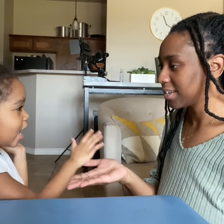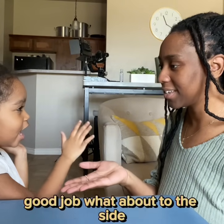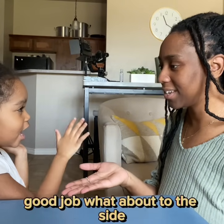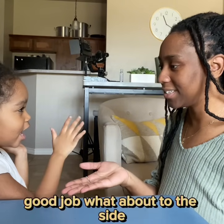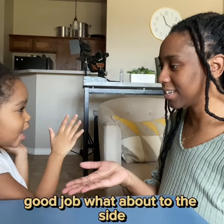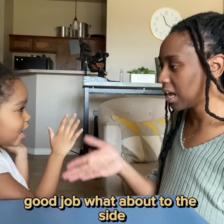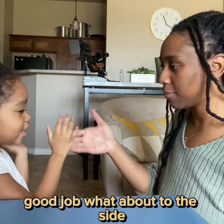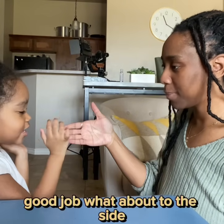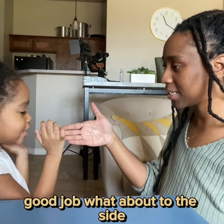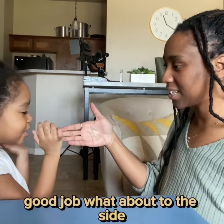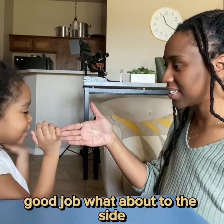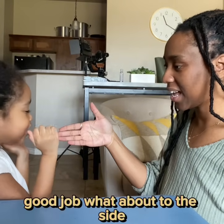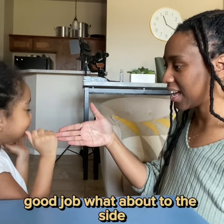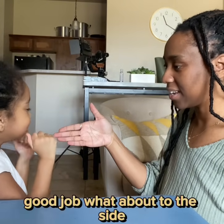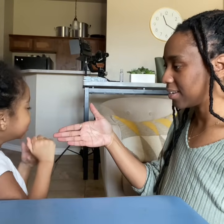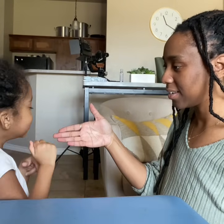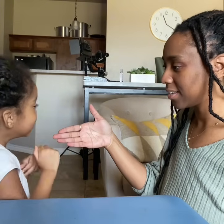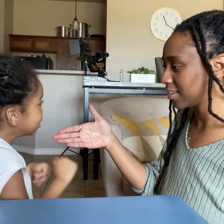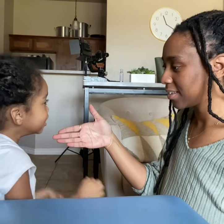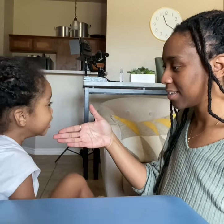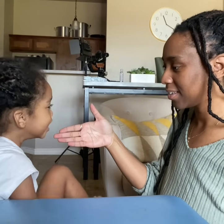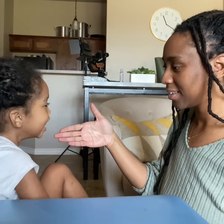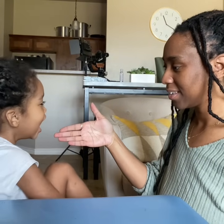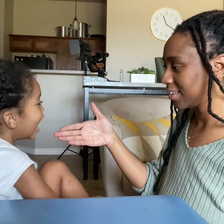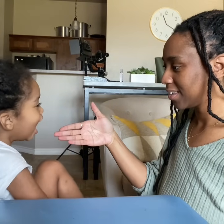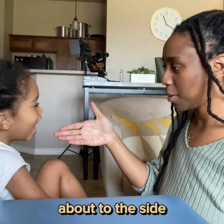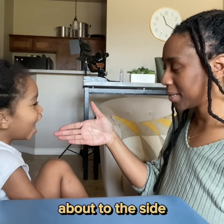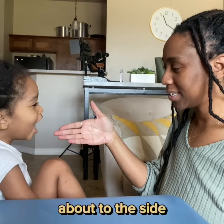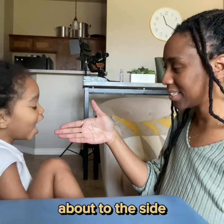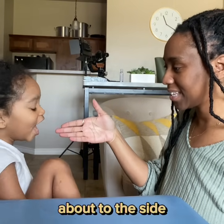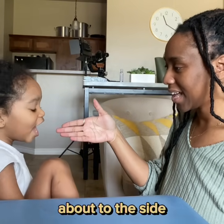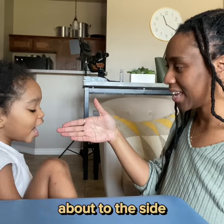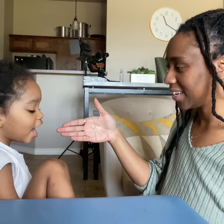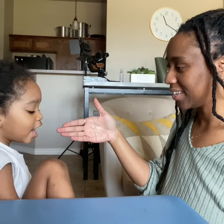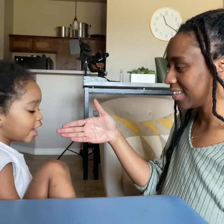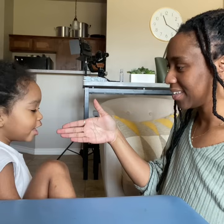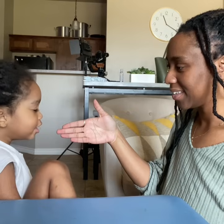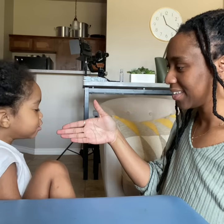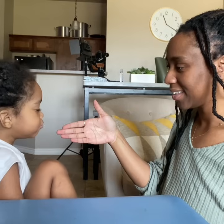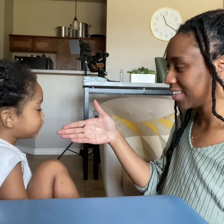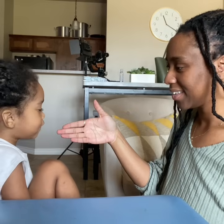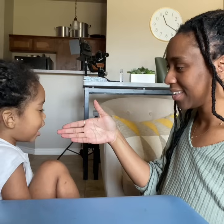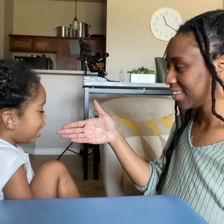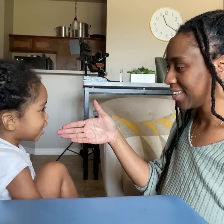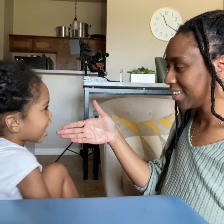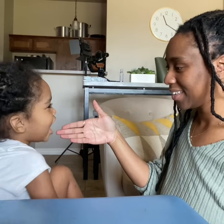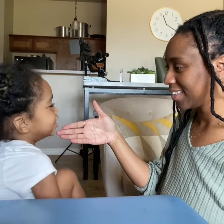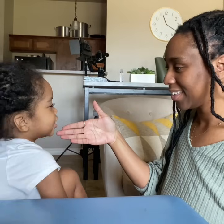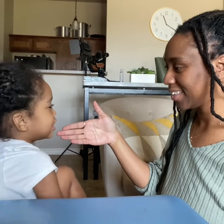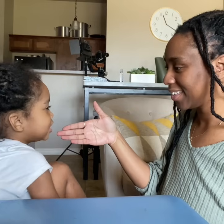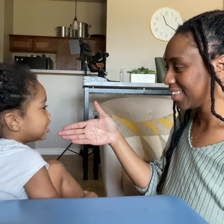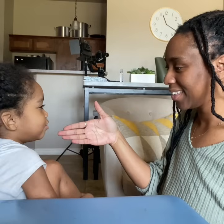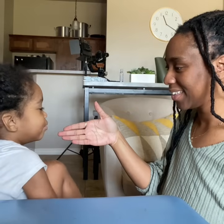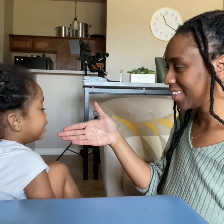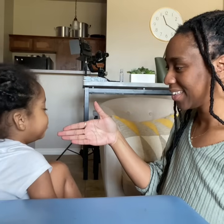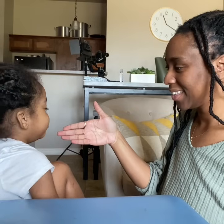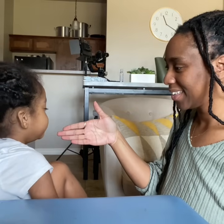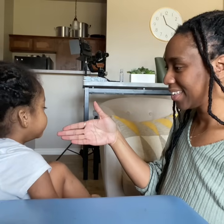Good job. What about to the side? What about to the side? Good guy. Good job.